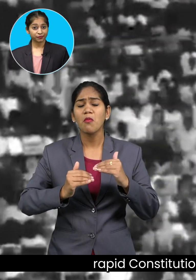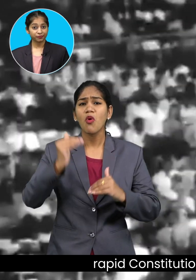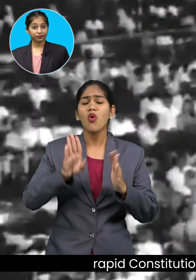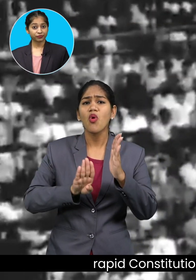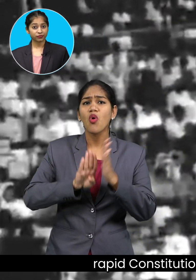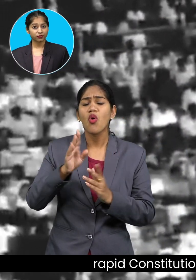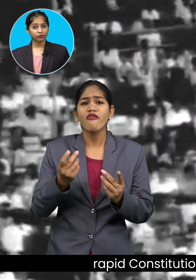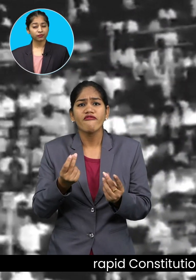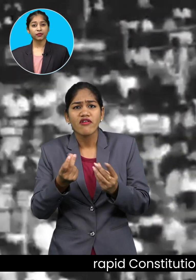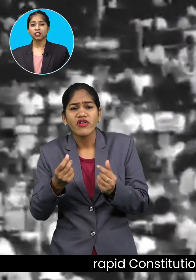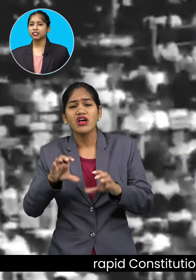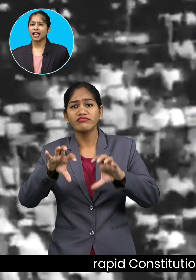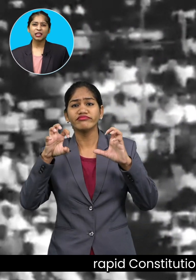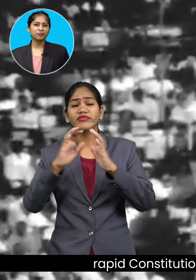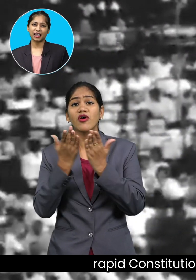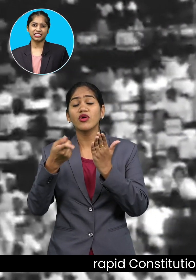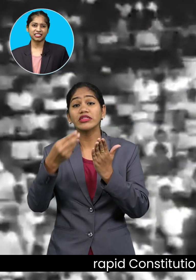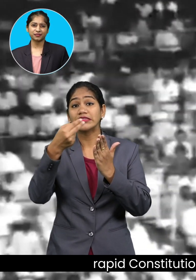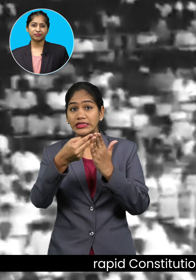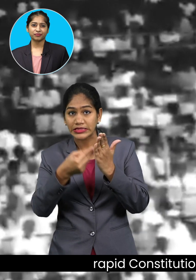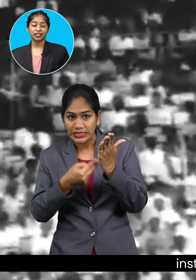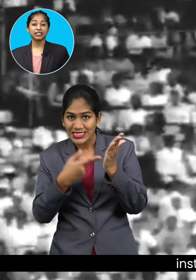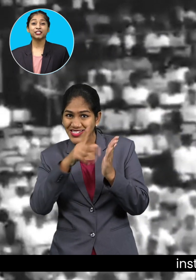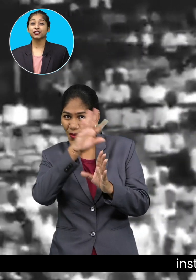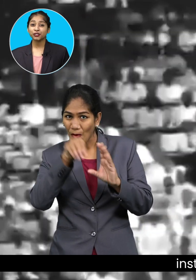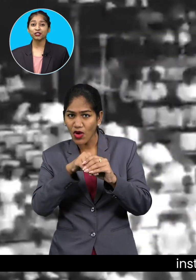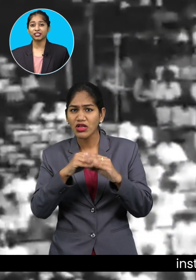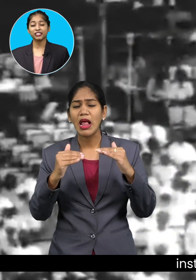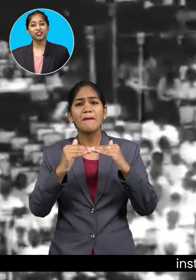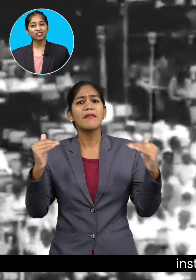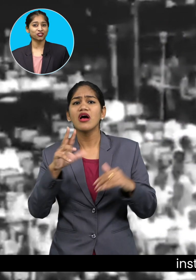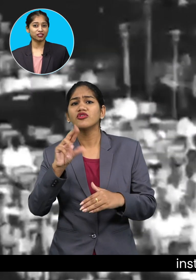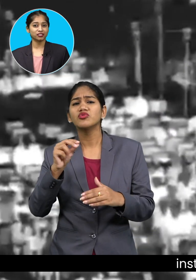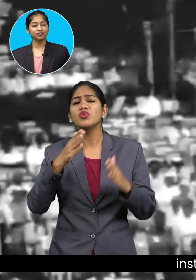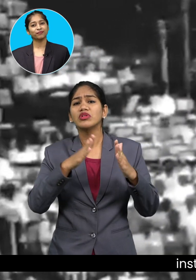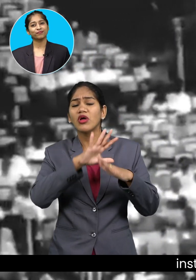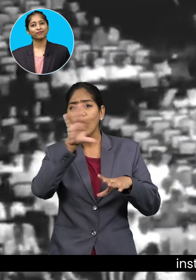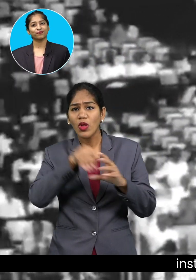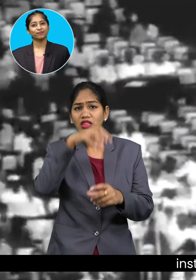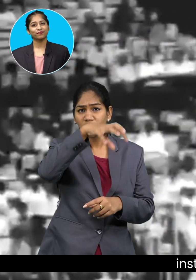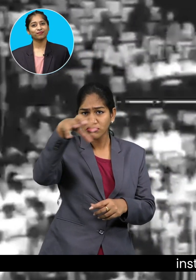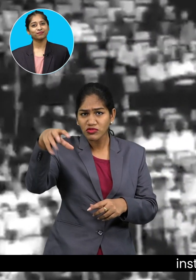amendments could unbalance institutional structures.